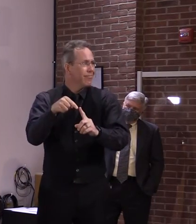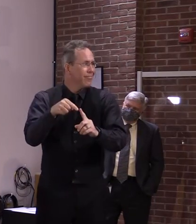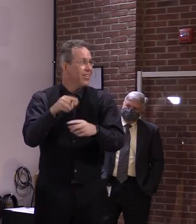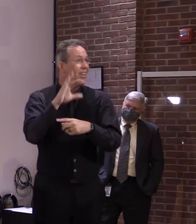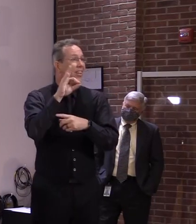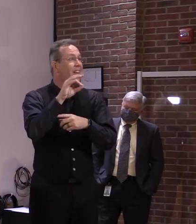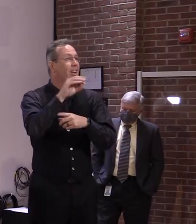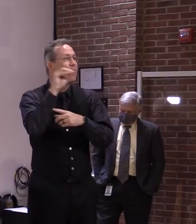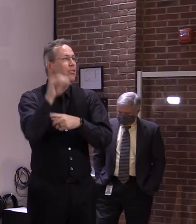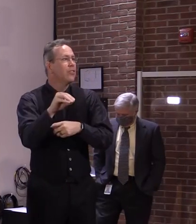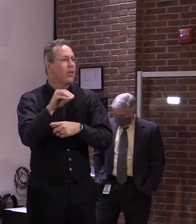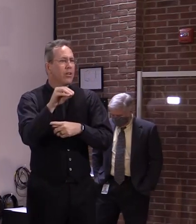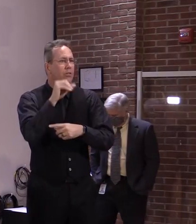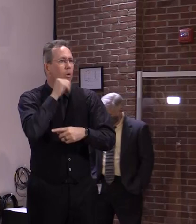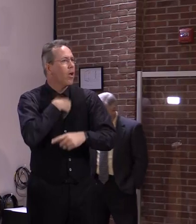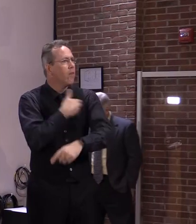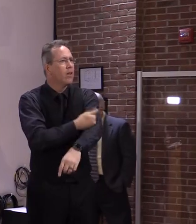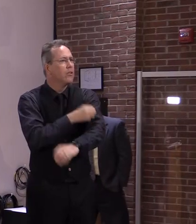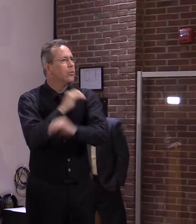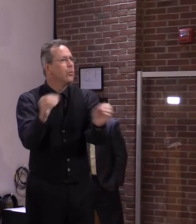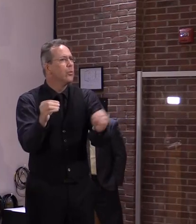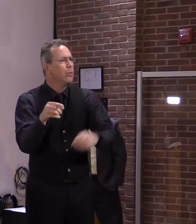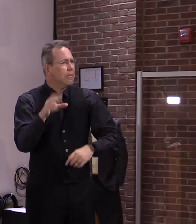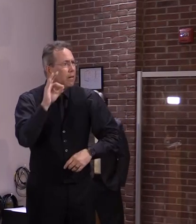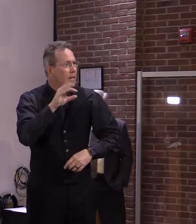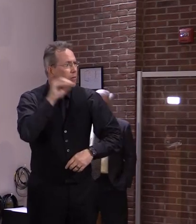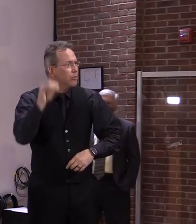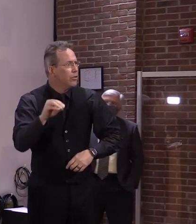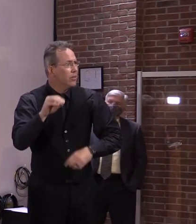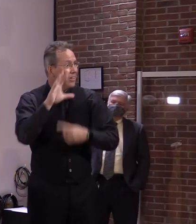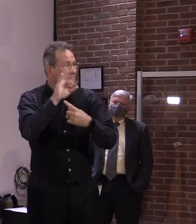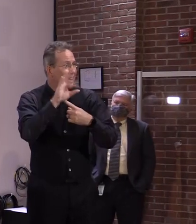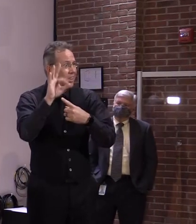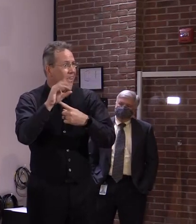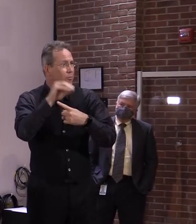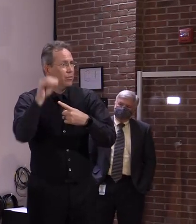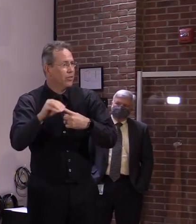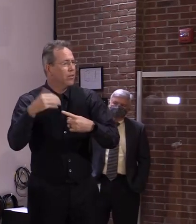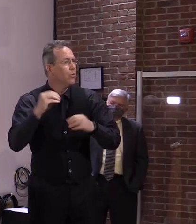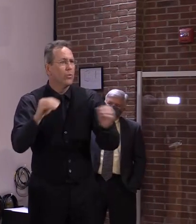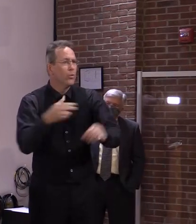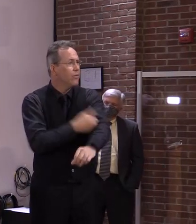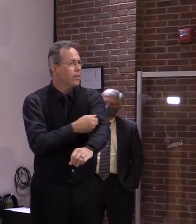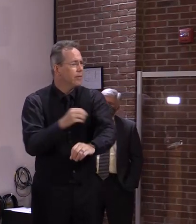should realize that though there is a chance of having a milder illness,